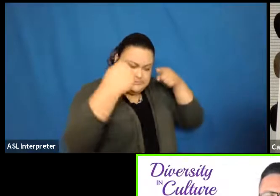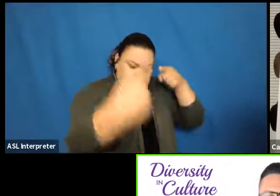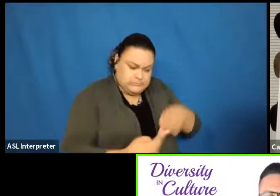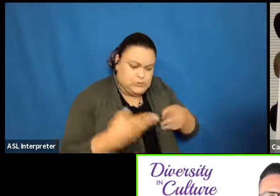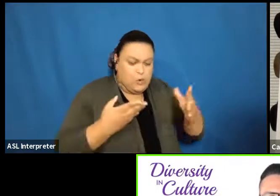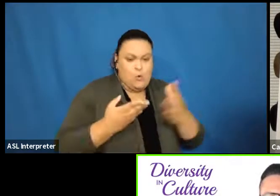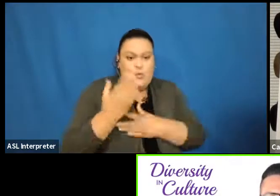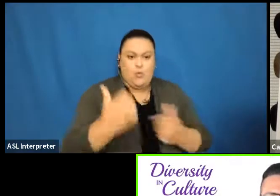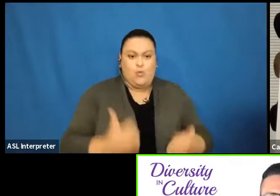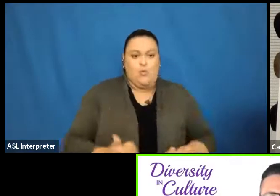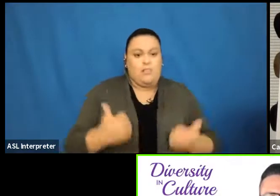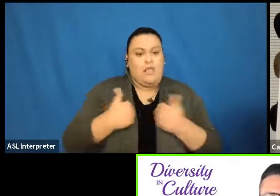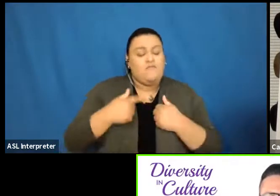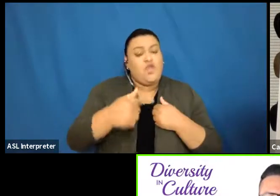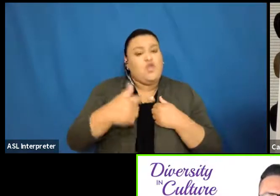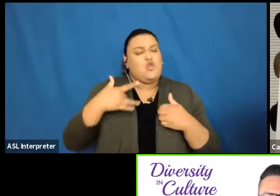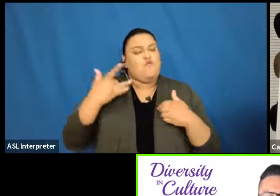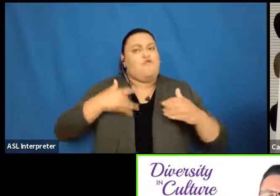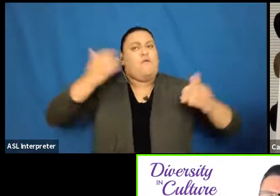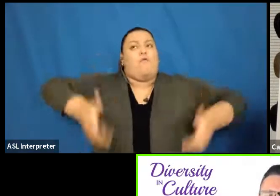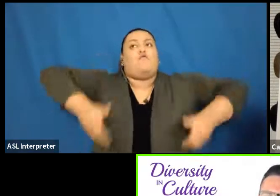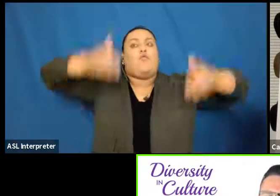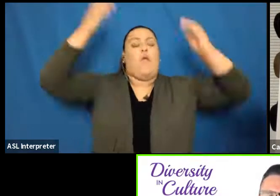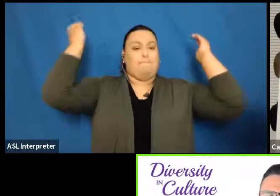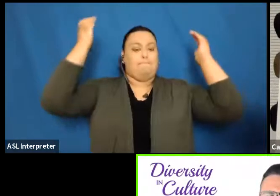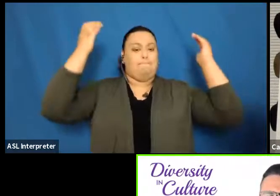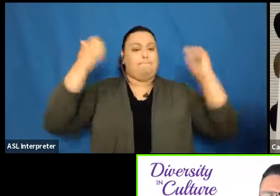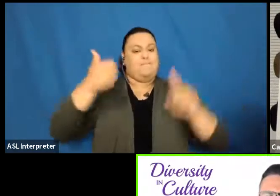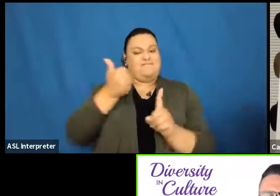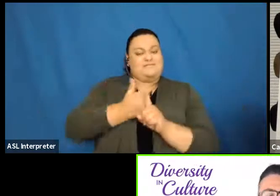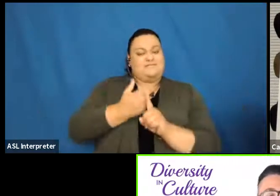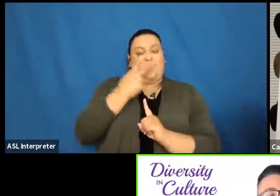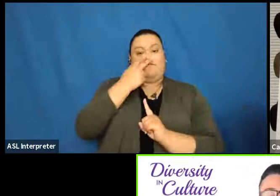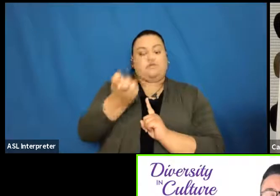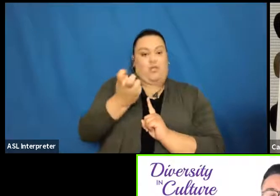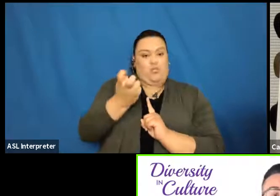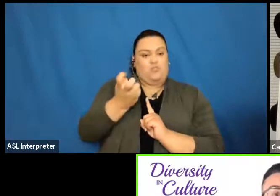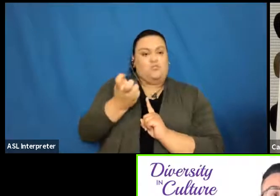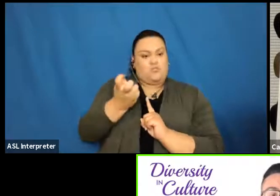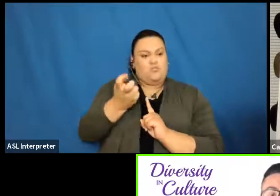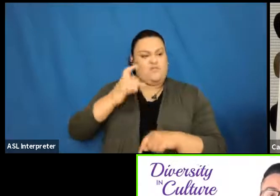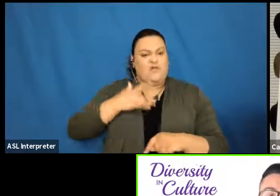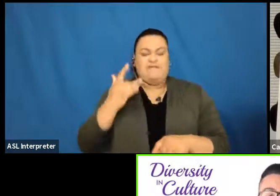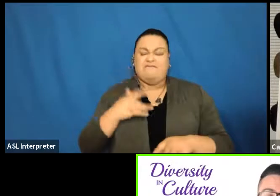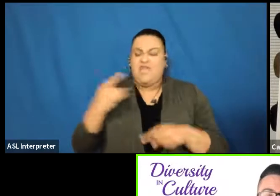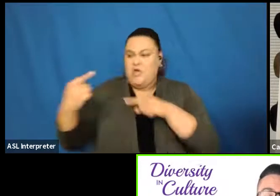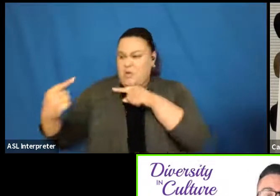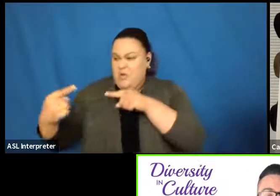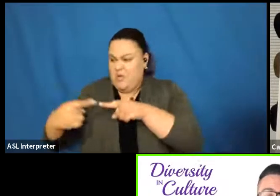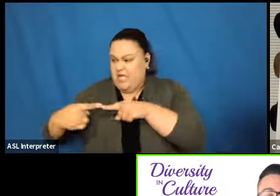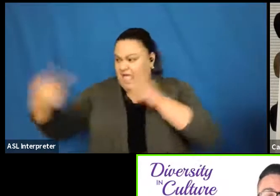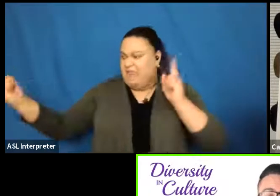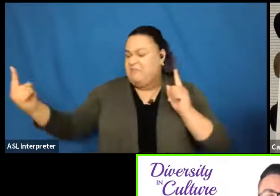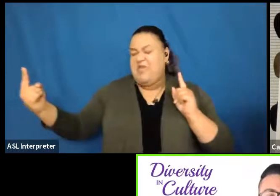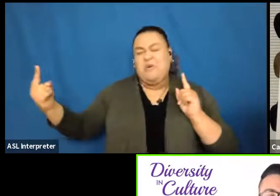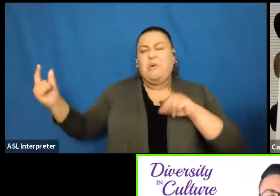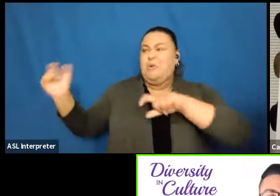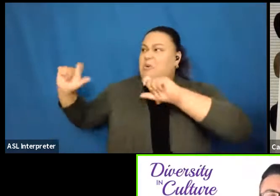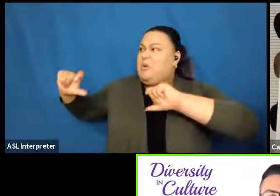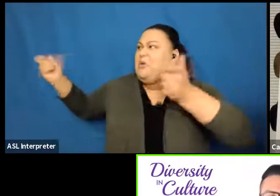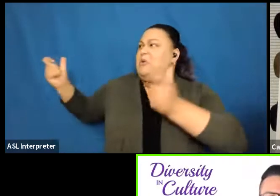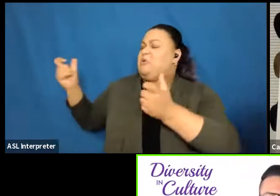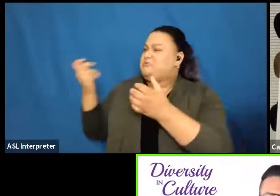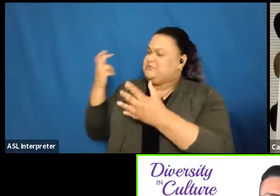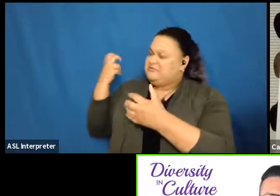when you felt overwhelmed as an activist, and a lot of us do, right? When we feel like the enemy is so big and so hard to defeat." So he